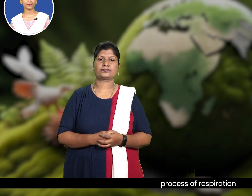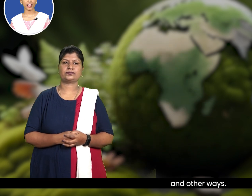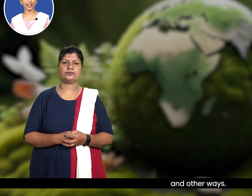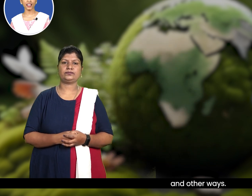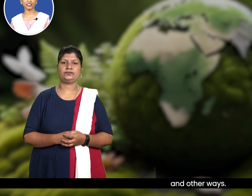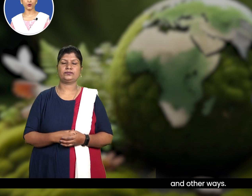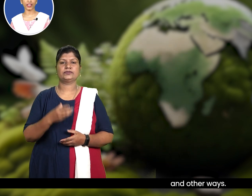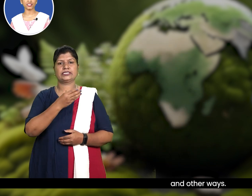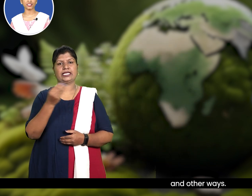and other ways.